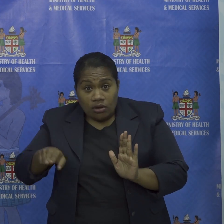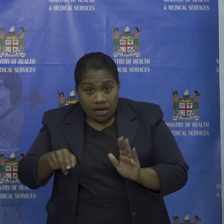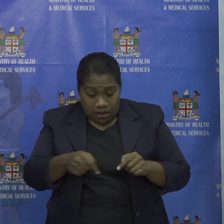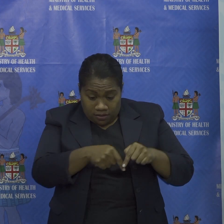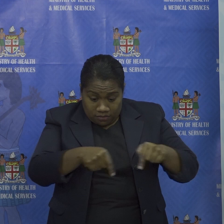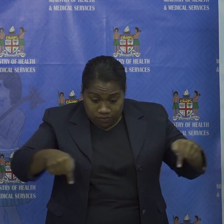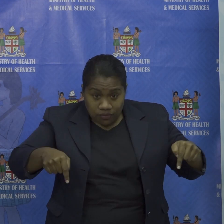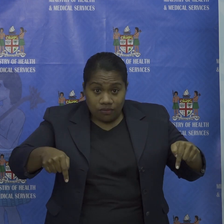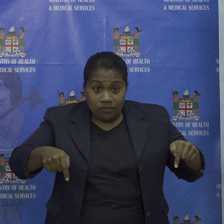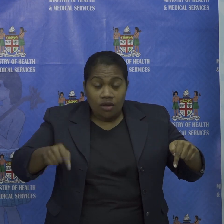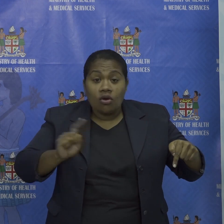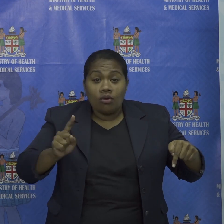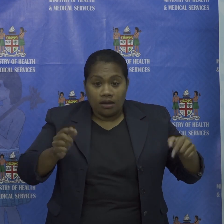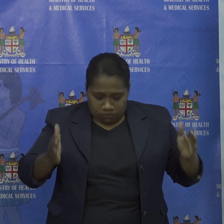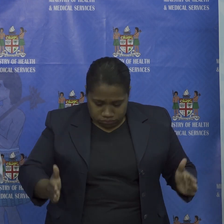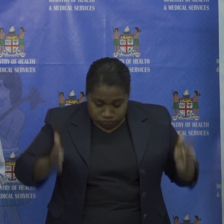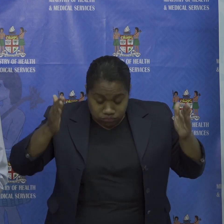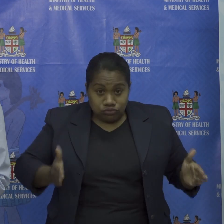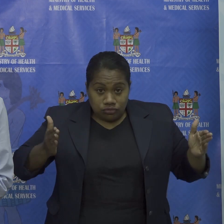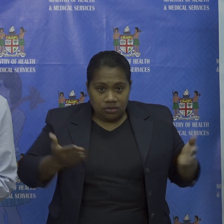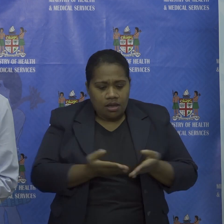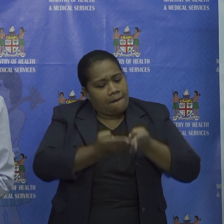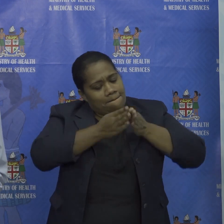be consolidated into the Suvarnasori lockdown zone.